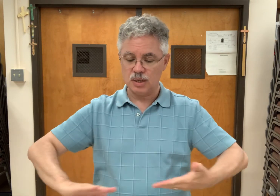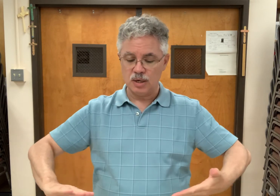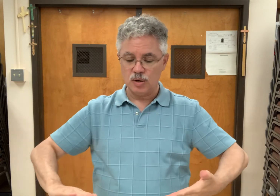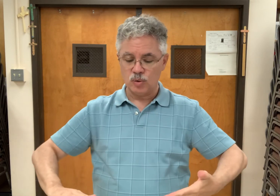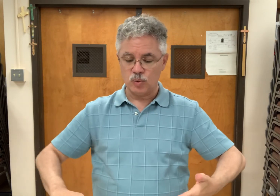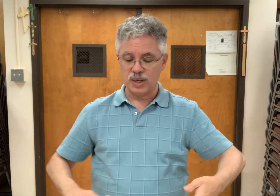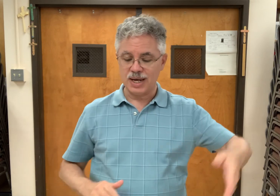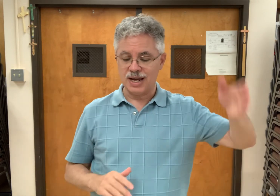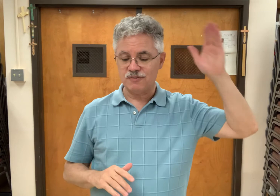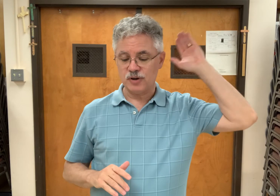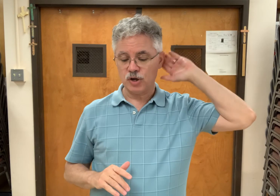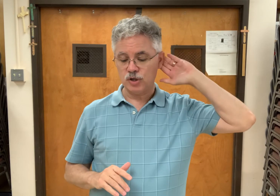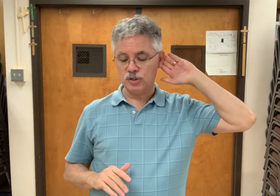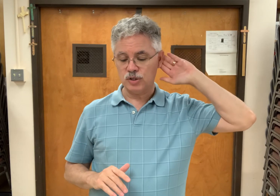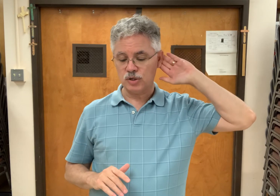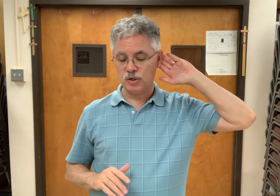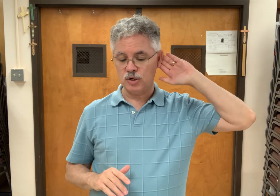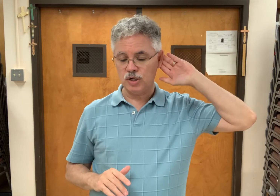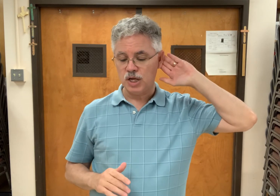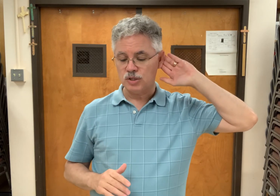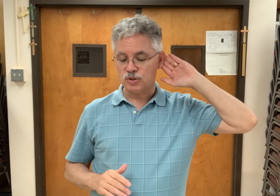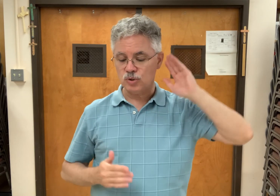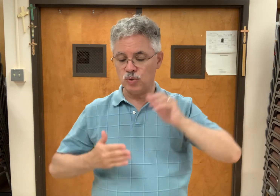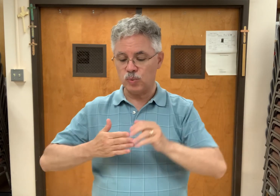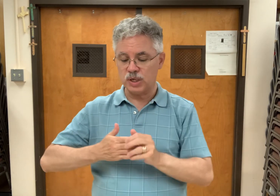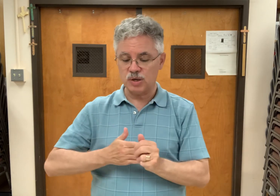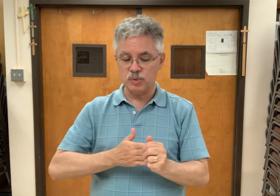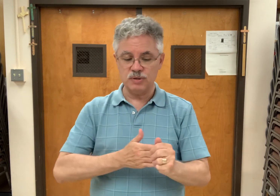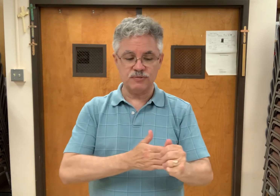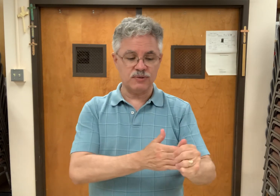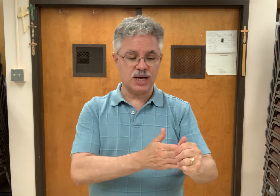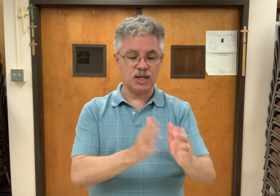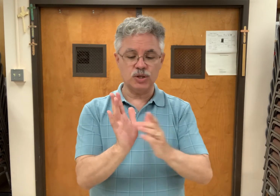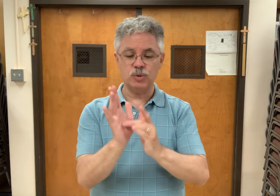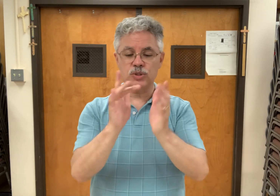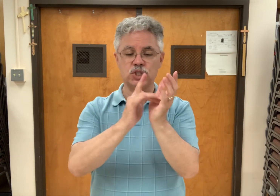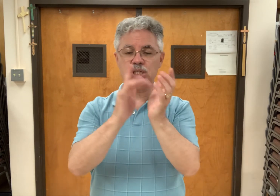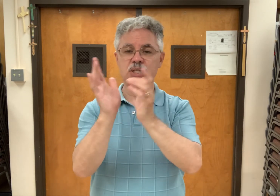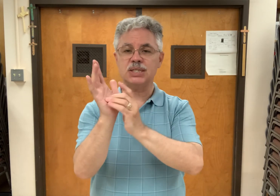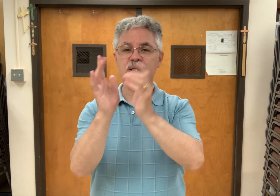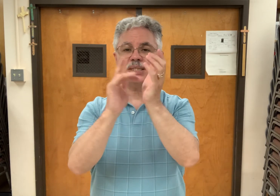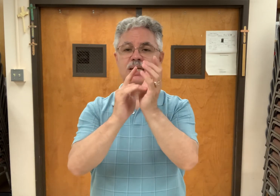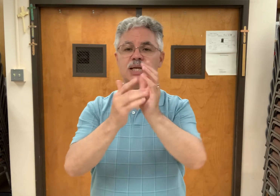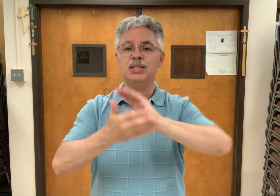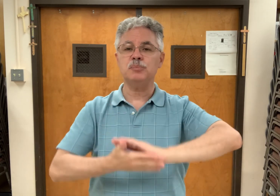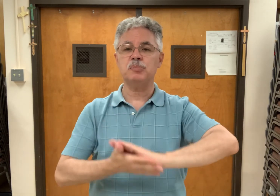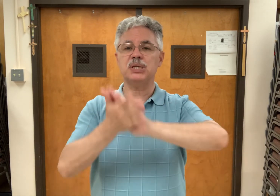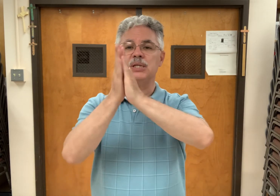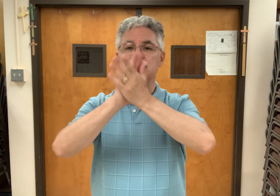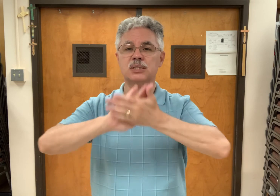We have heard the call, so we will follow Jesus in peace.